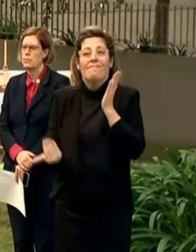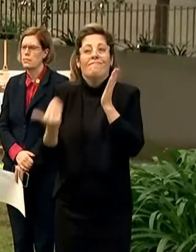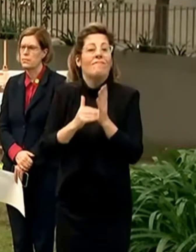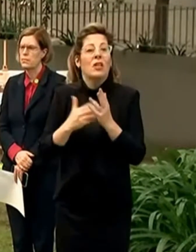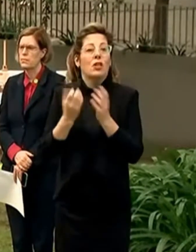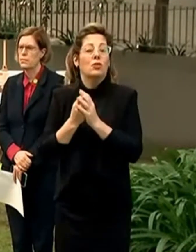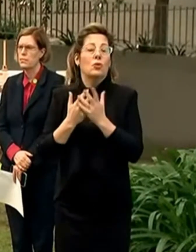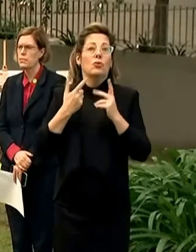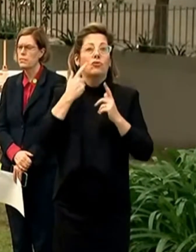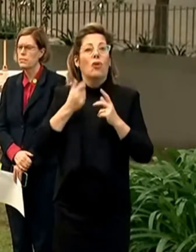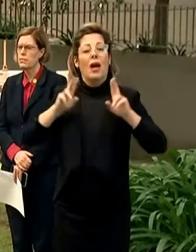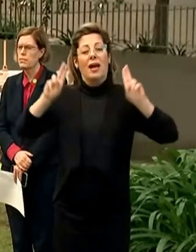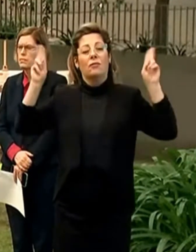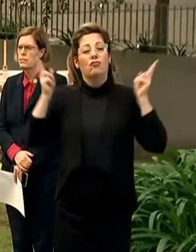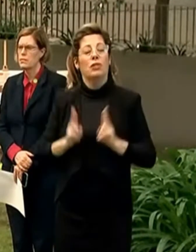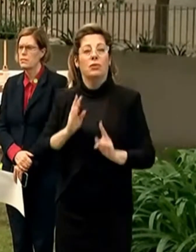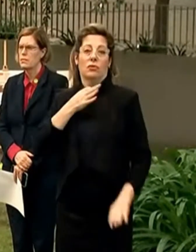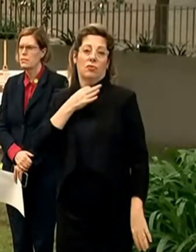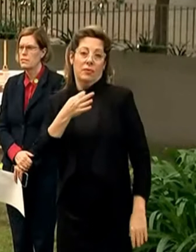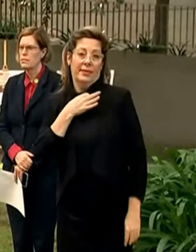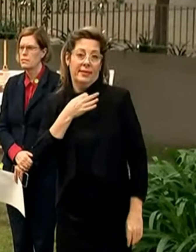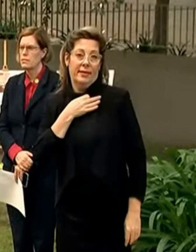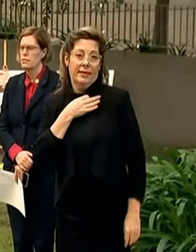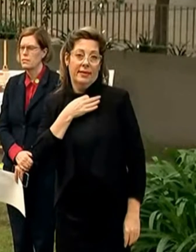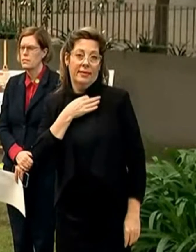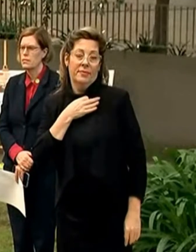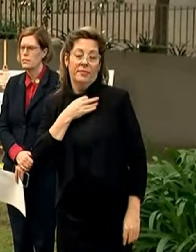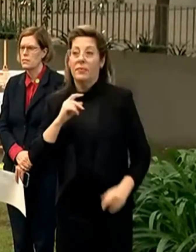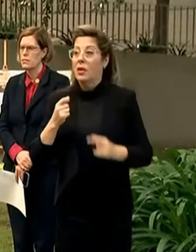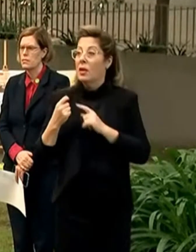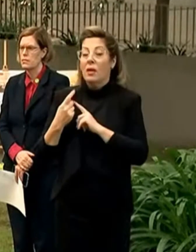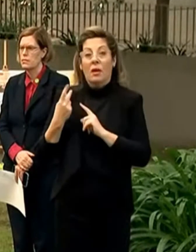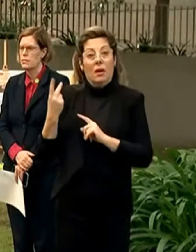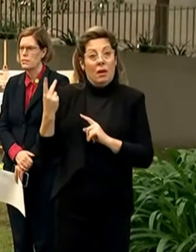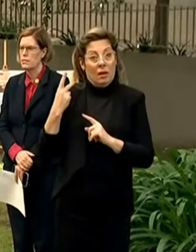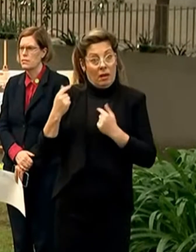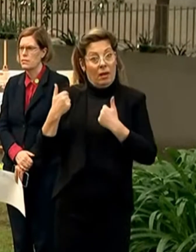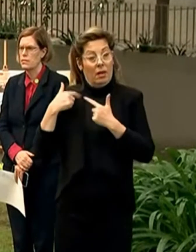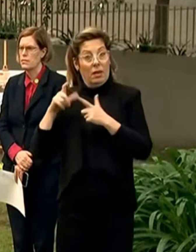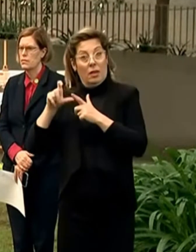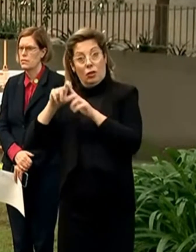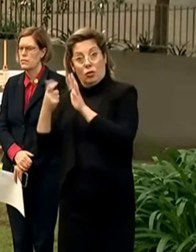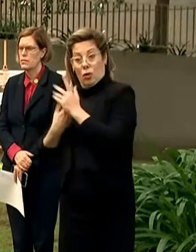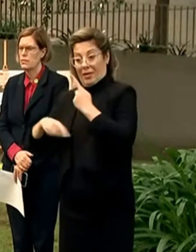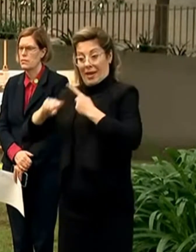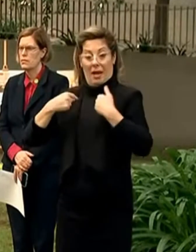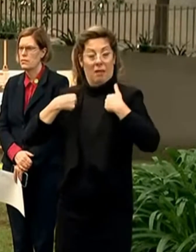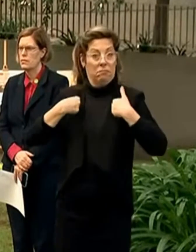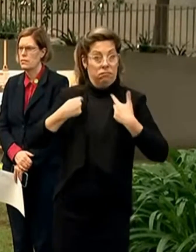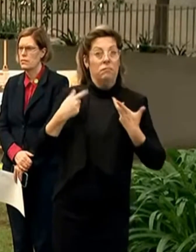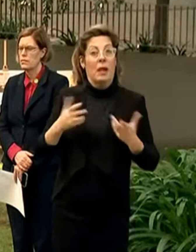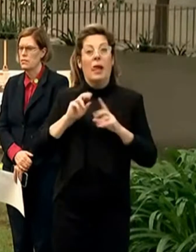know, for a number of weeks, Dr. Chant, the Health Minister, and myself have been talking about the high alert state that we're in and